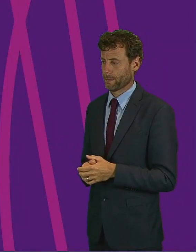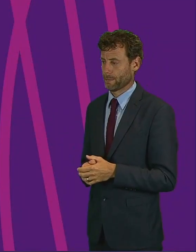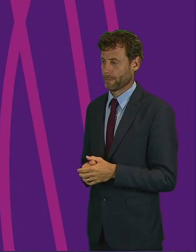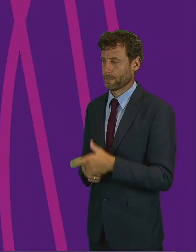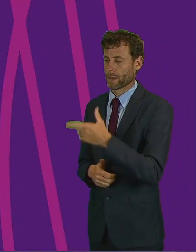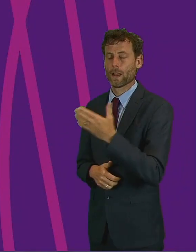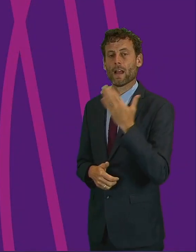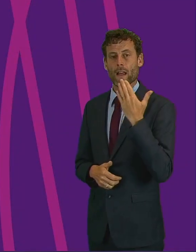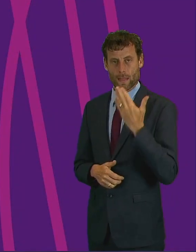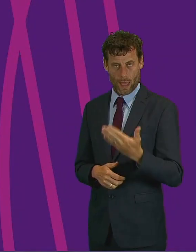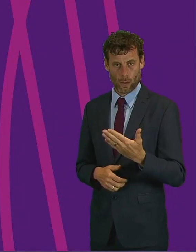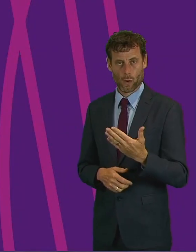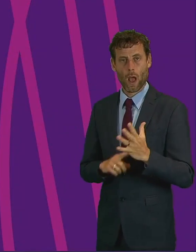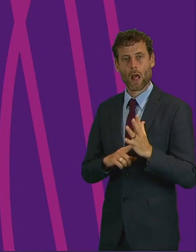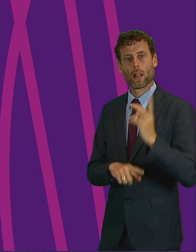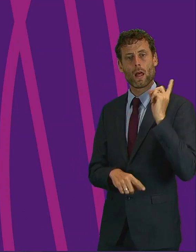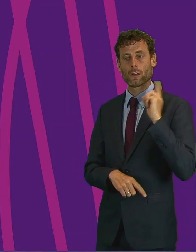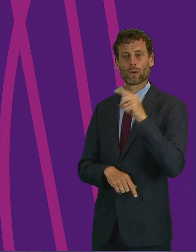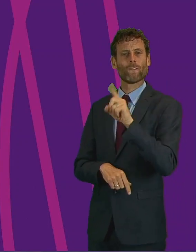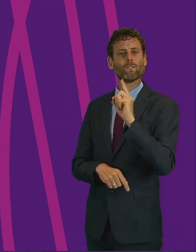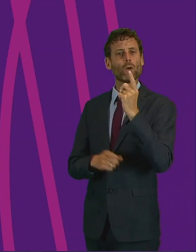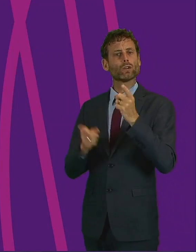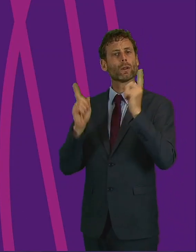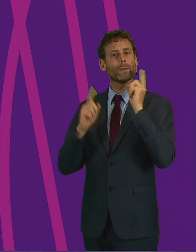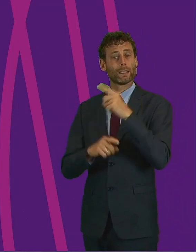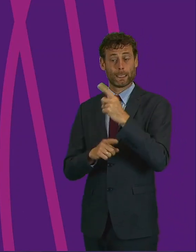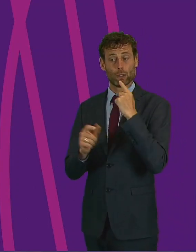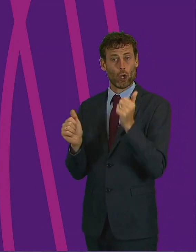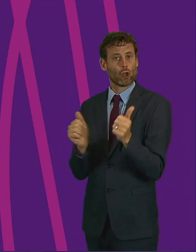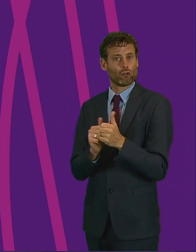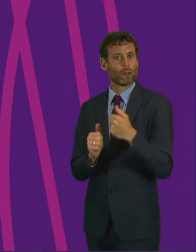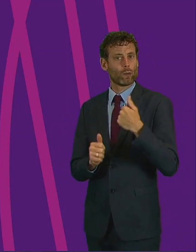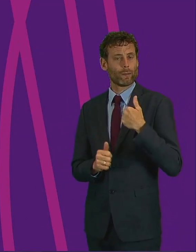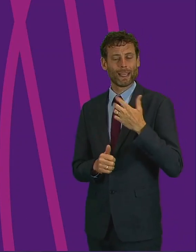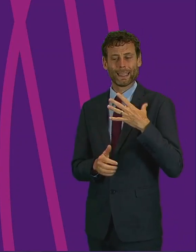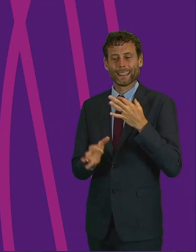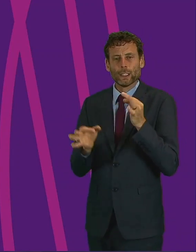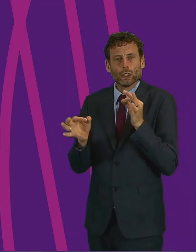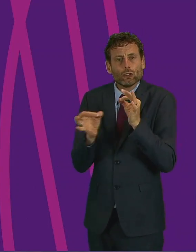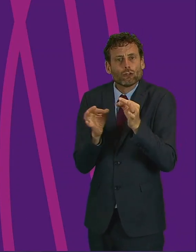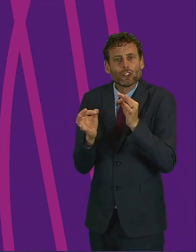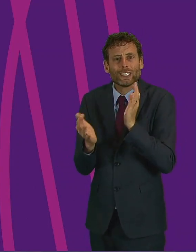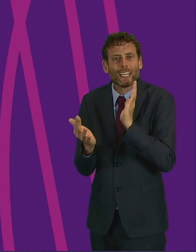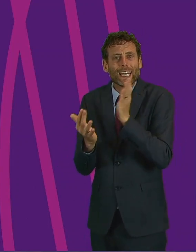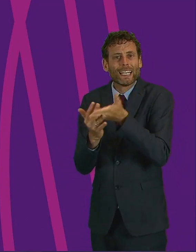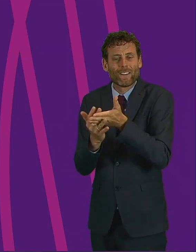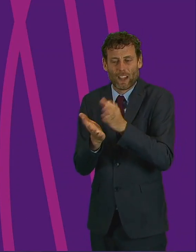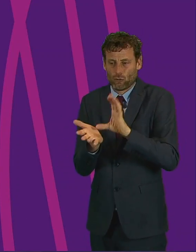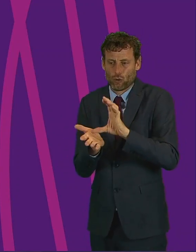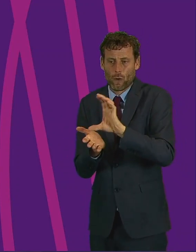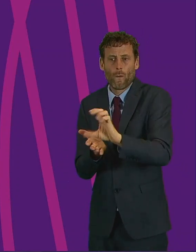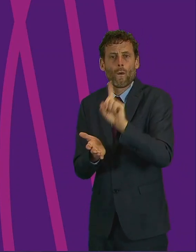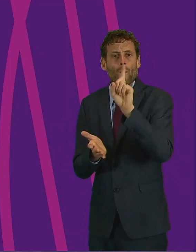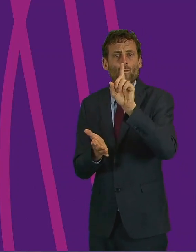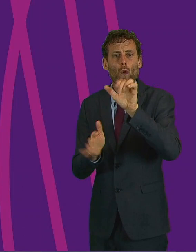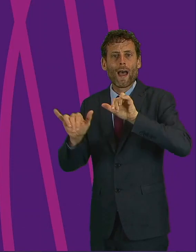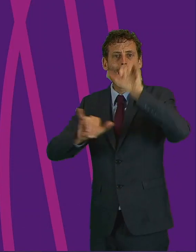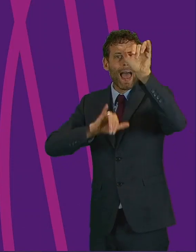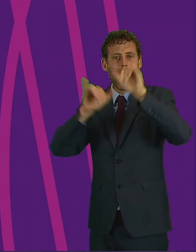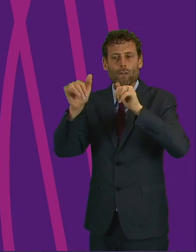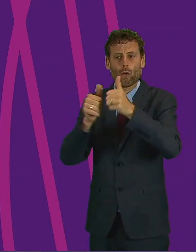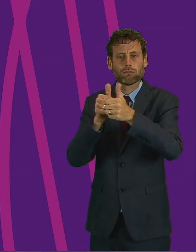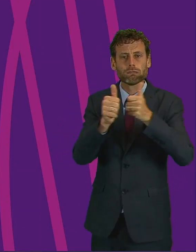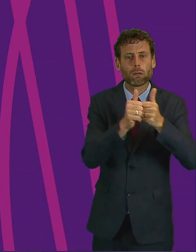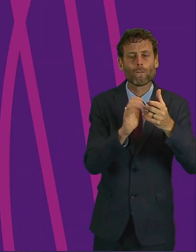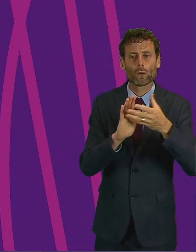Thank you, Presiding Officer. Last week, the First Minister agreed with me that strategic intervention in the aerospace sector will be required to save Rolls-Royce jobs